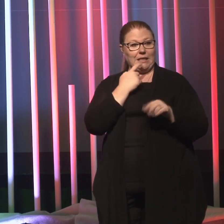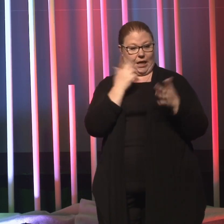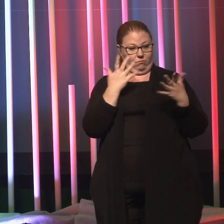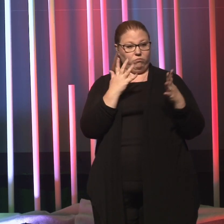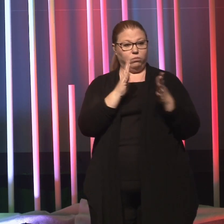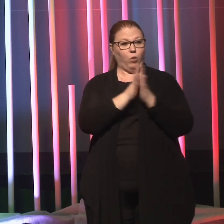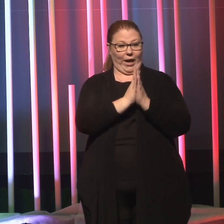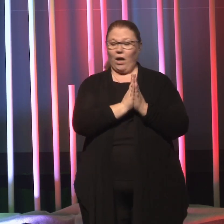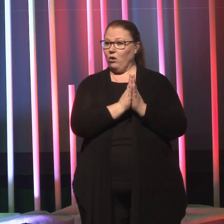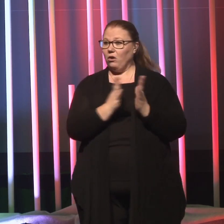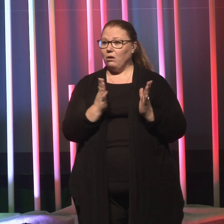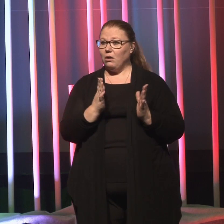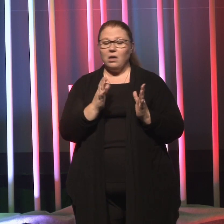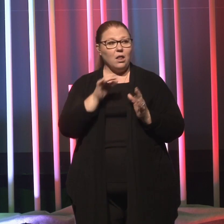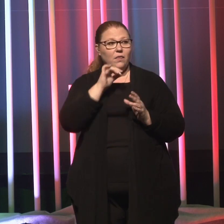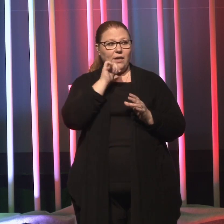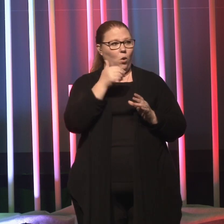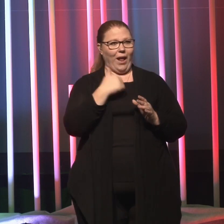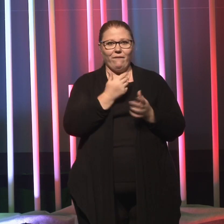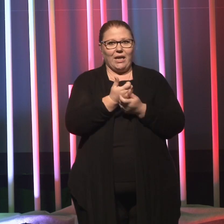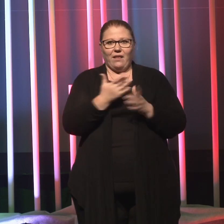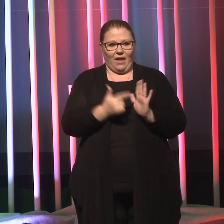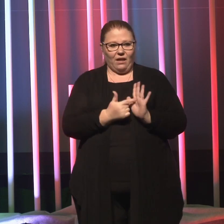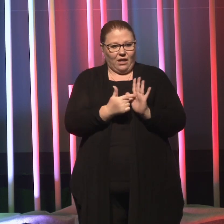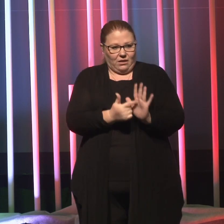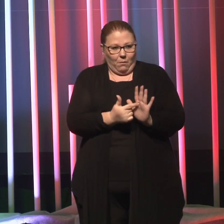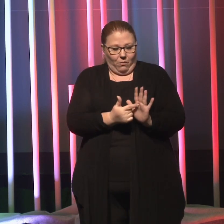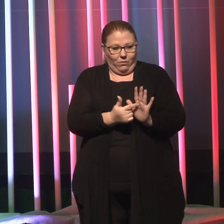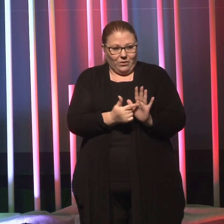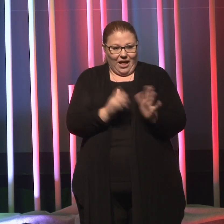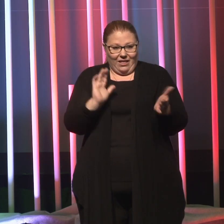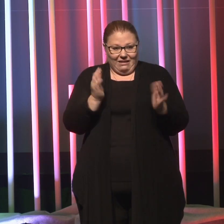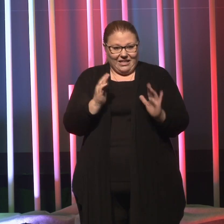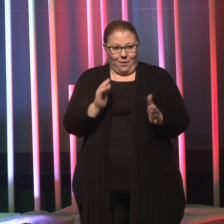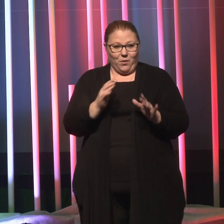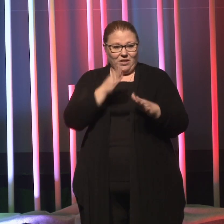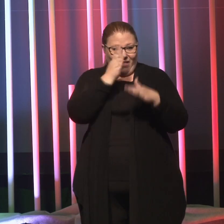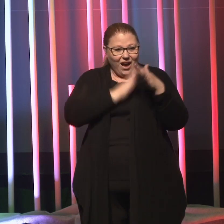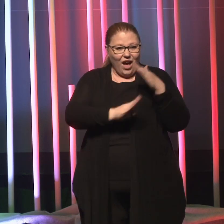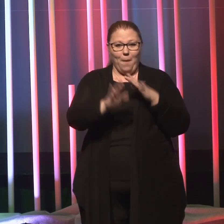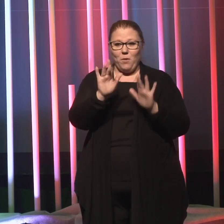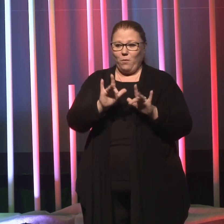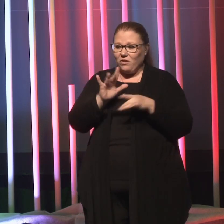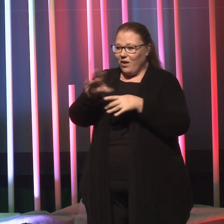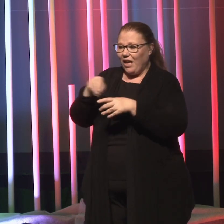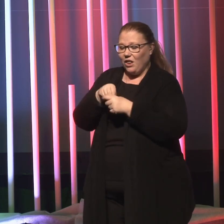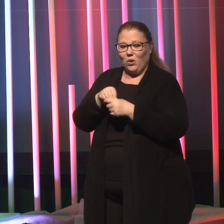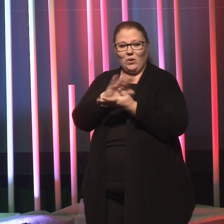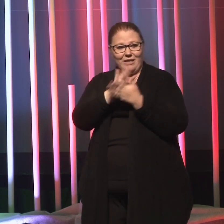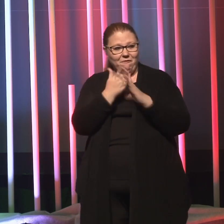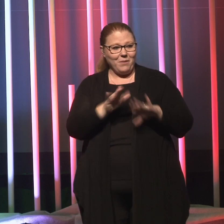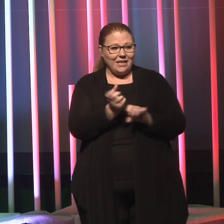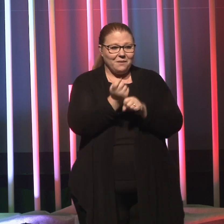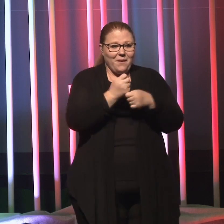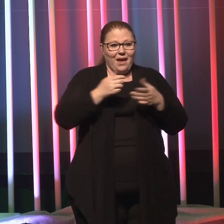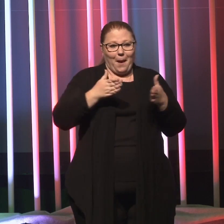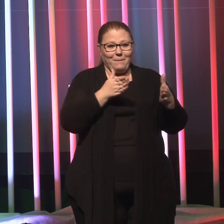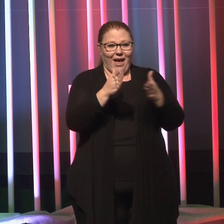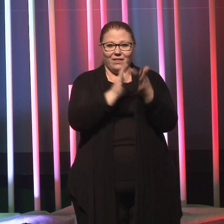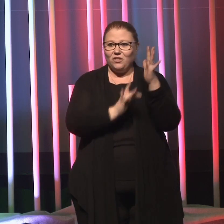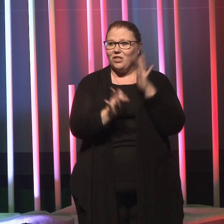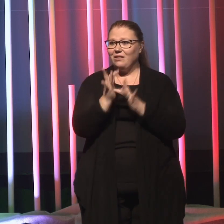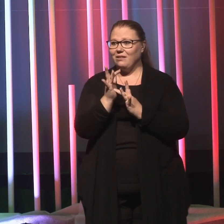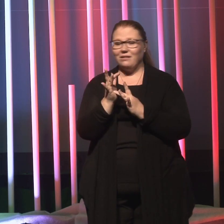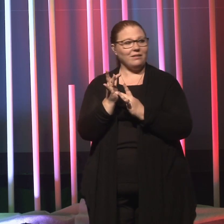but they actually don't have anything that resembles the humble, merciful, inclusive, peacemaking path of